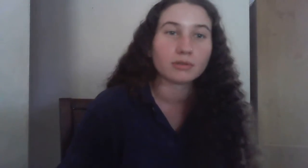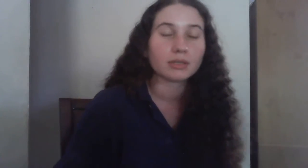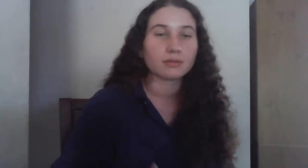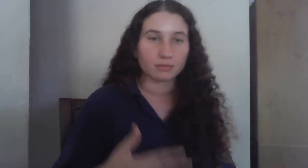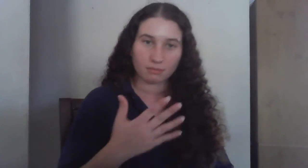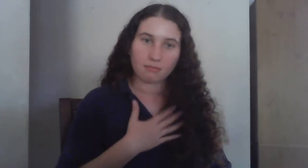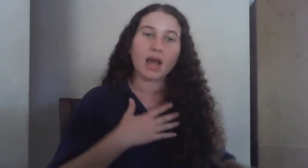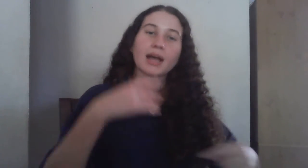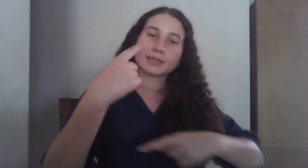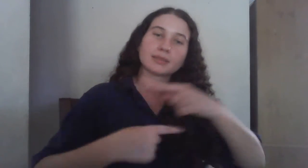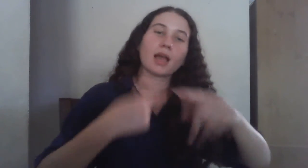it,